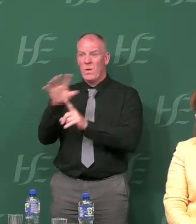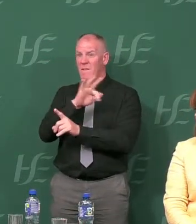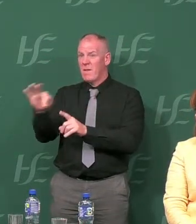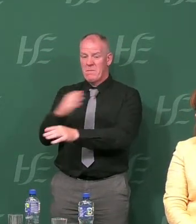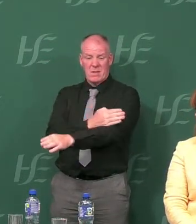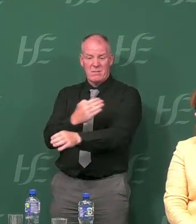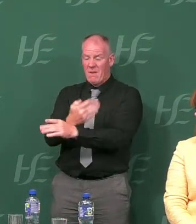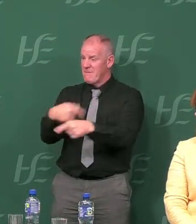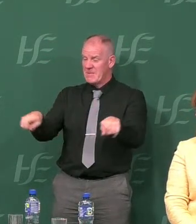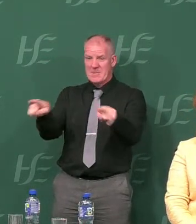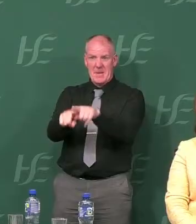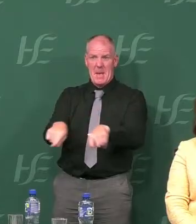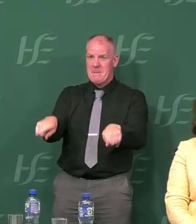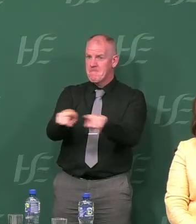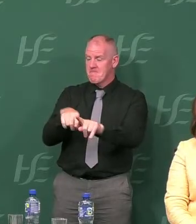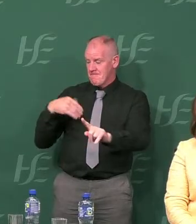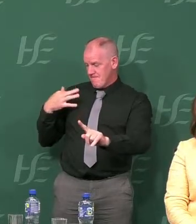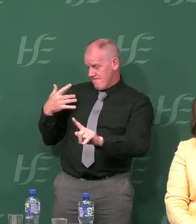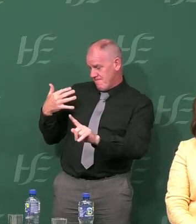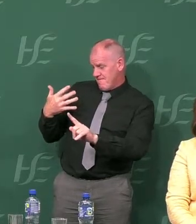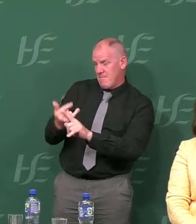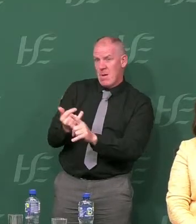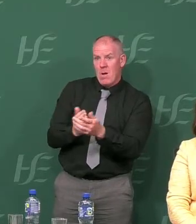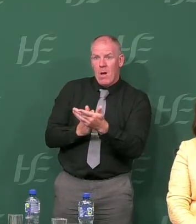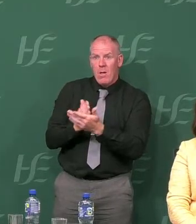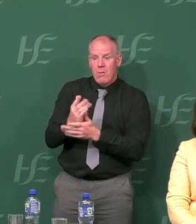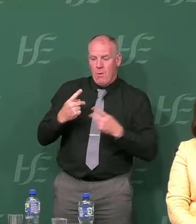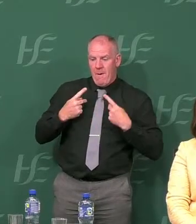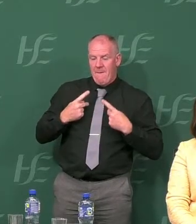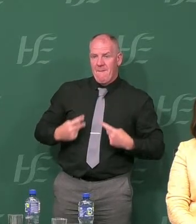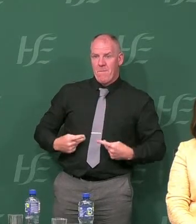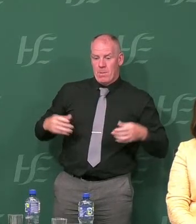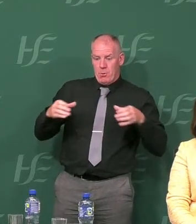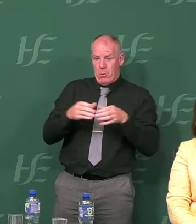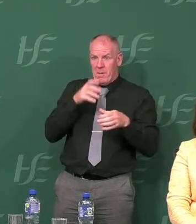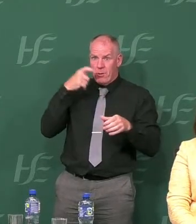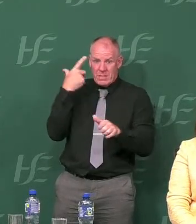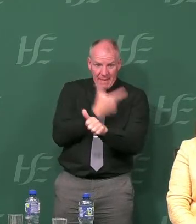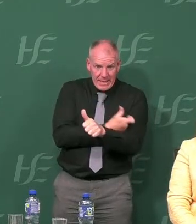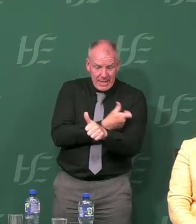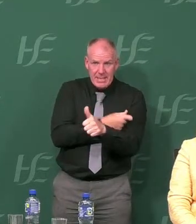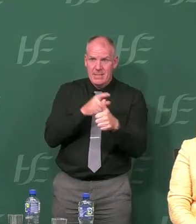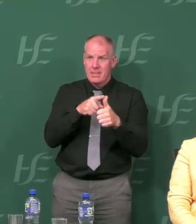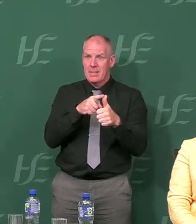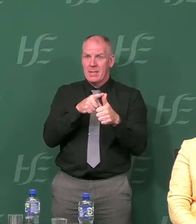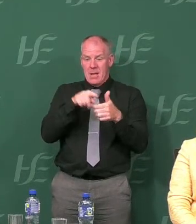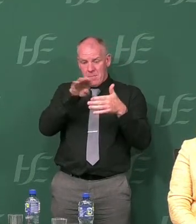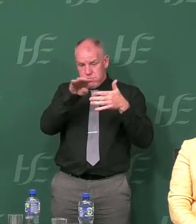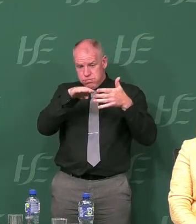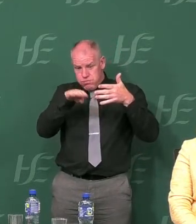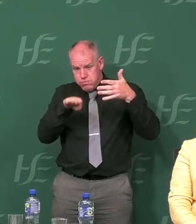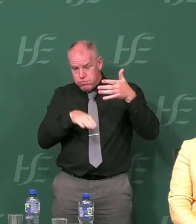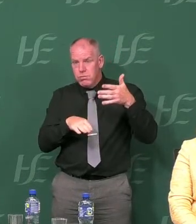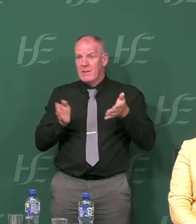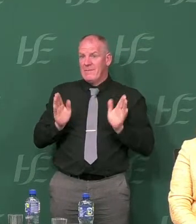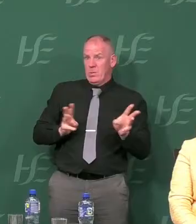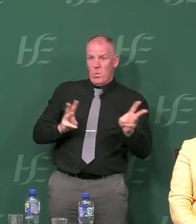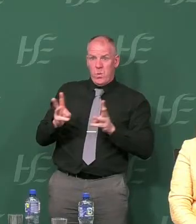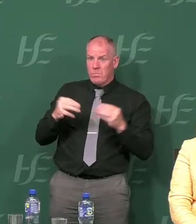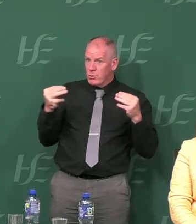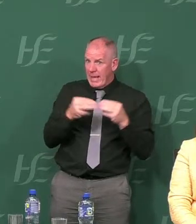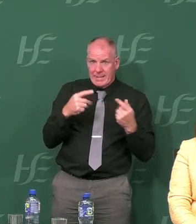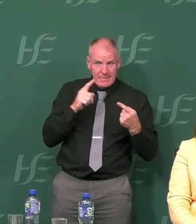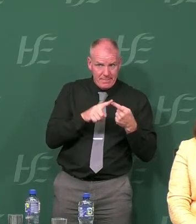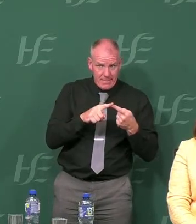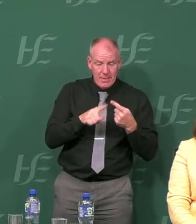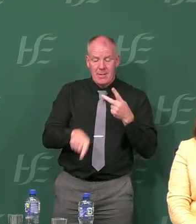it as we walk through vulnerable groups, first of all, and vaccinate them in sequence, and that has worked. As we